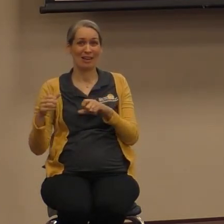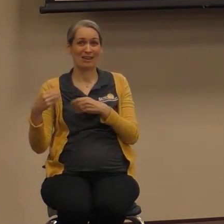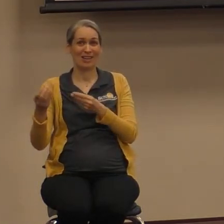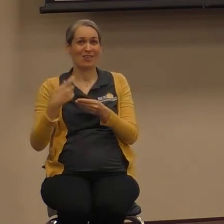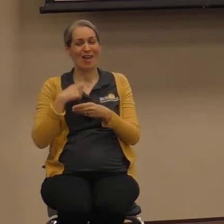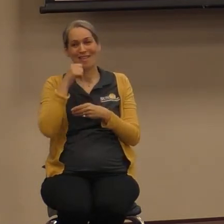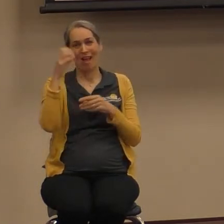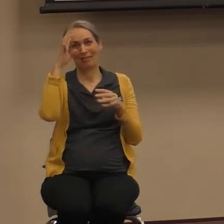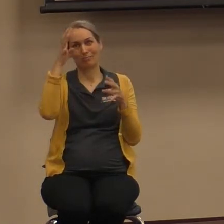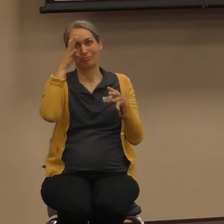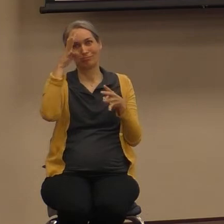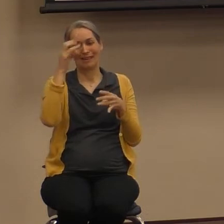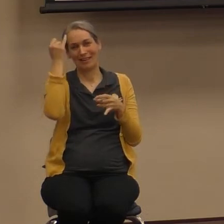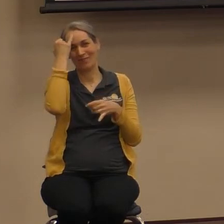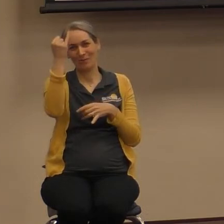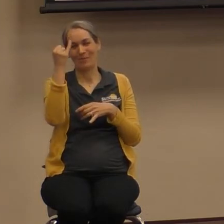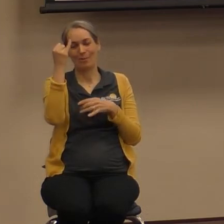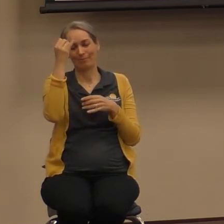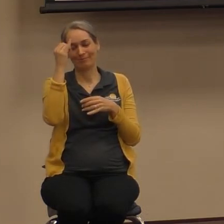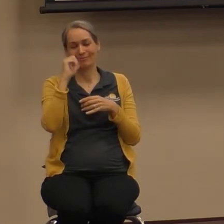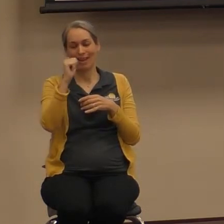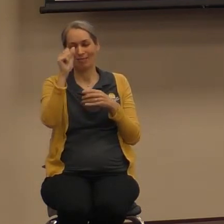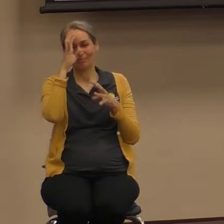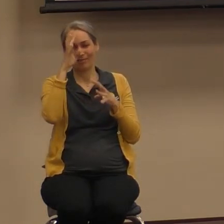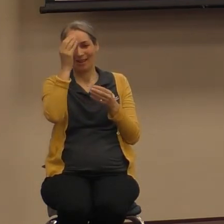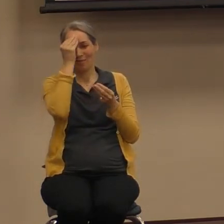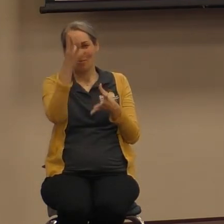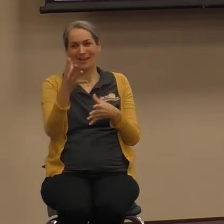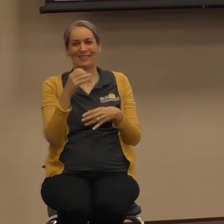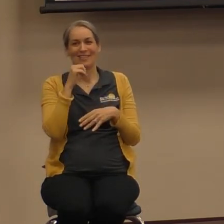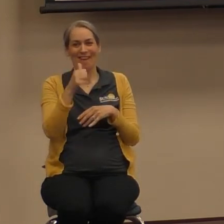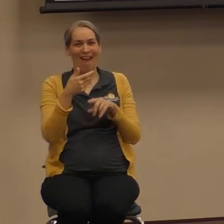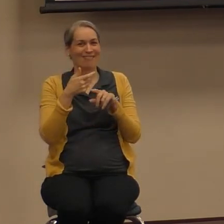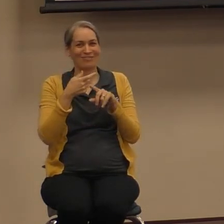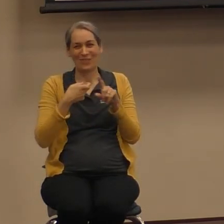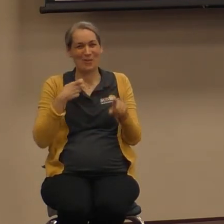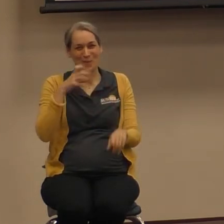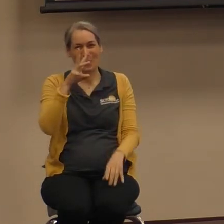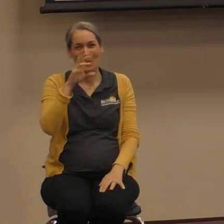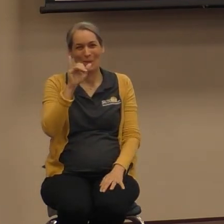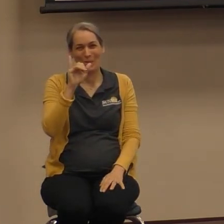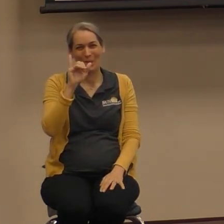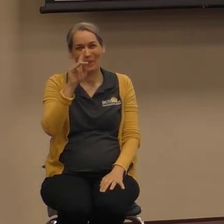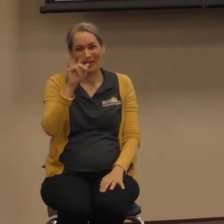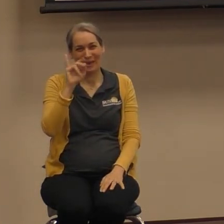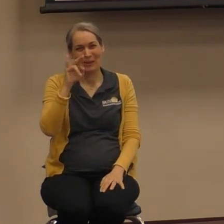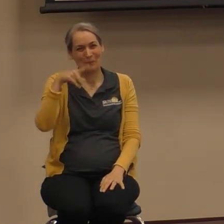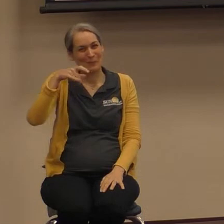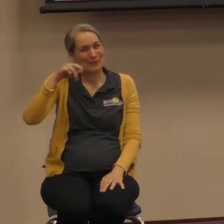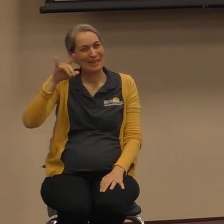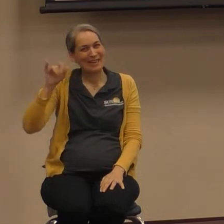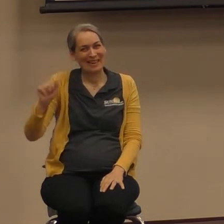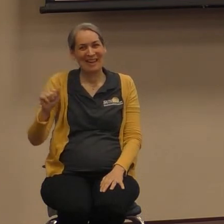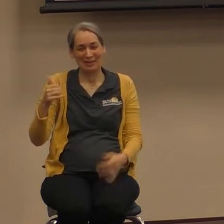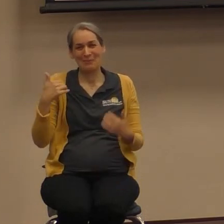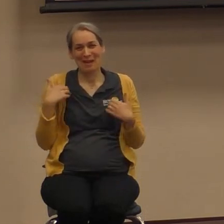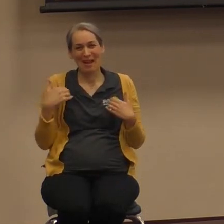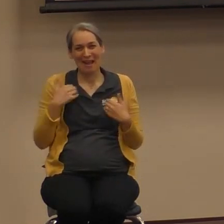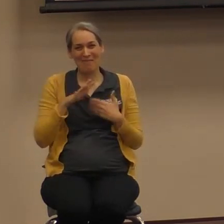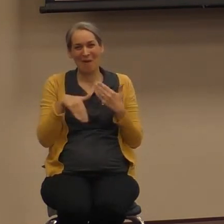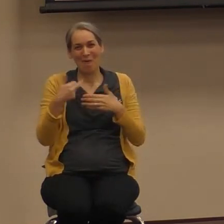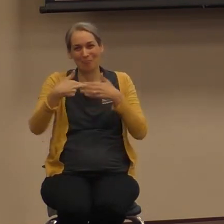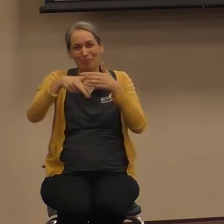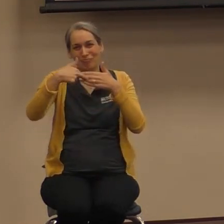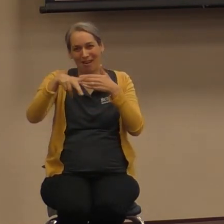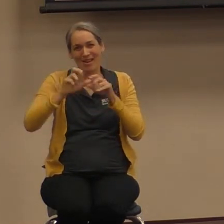or went to Wikipedia. I do have citations for each thing, and I also have a list of that if you're interested in where I get all my